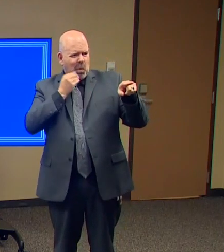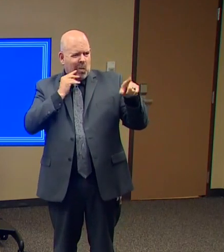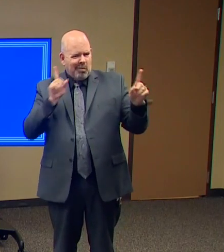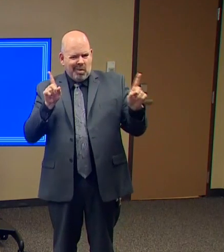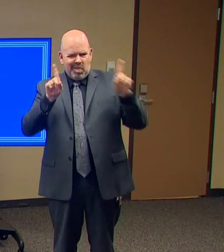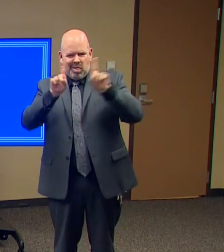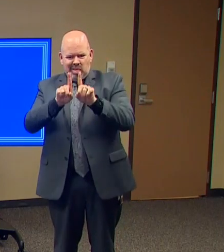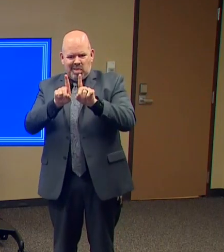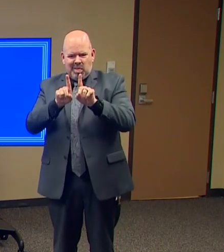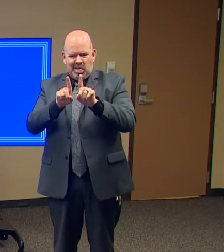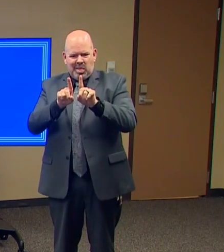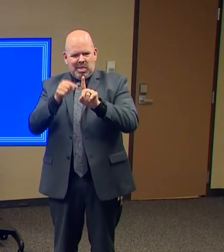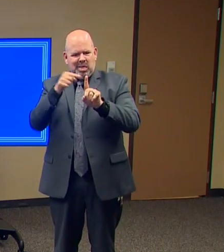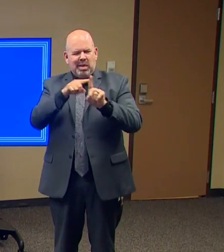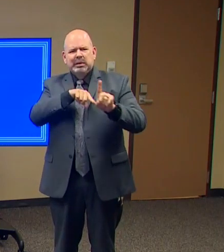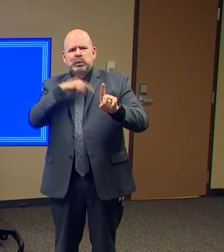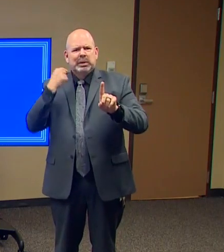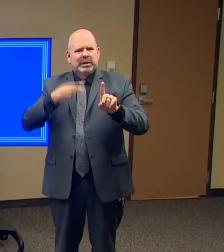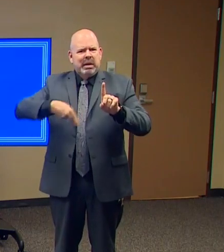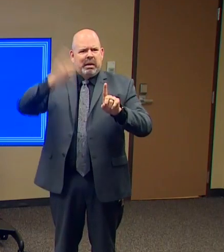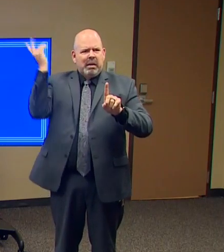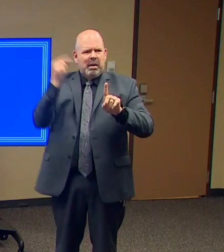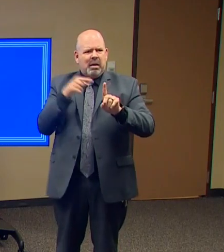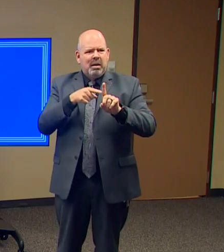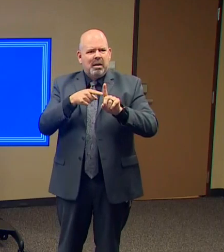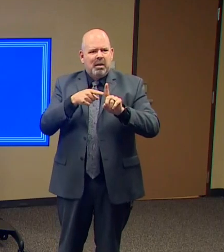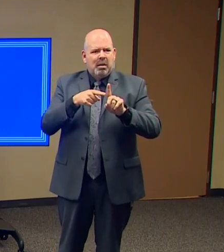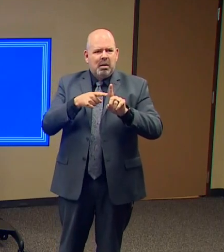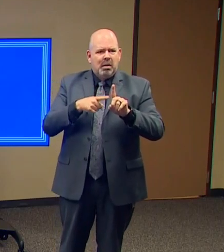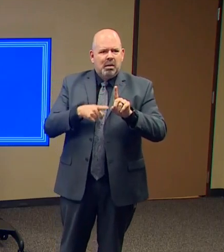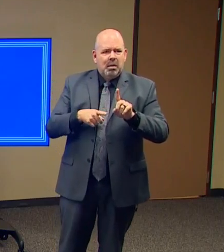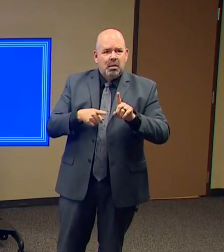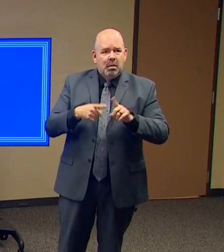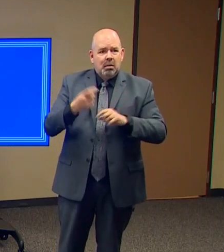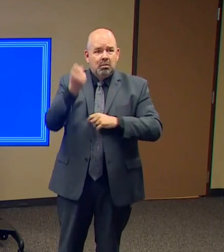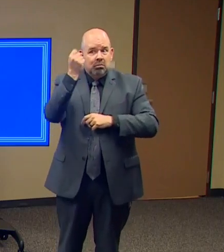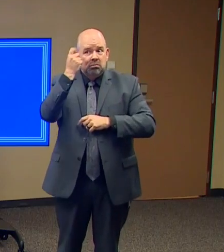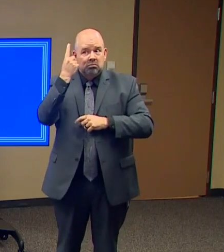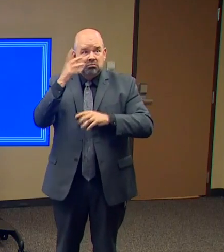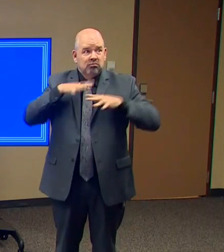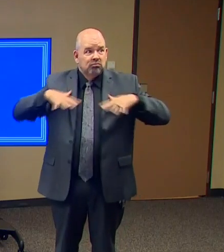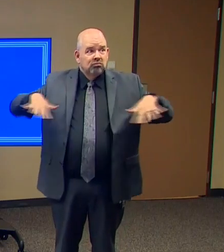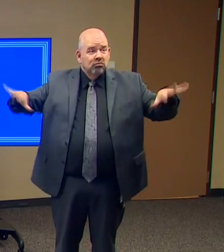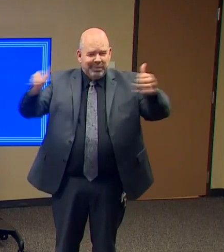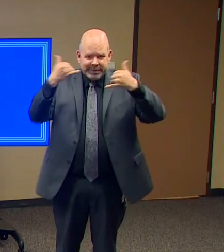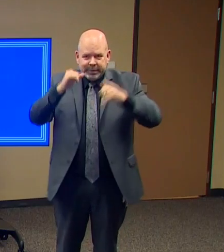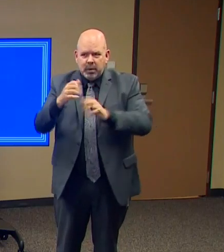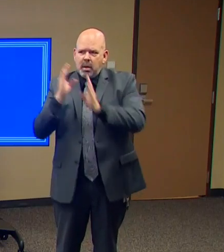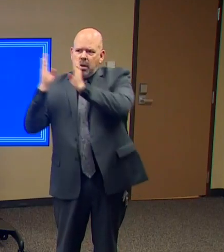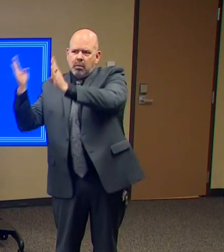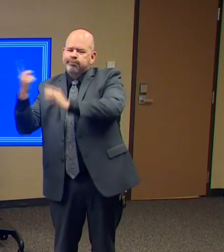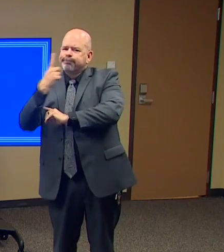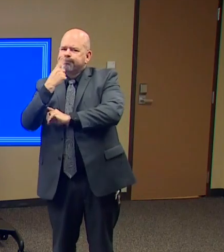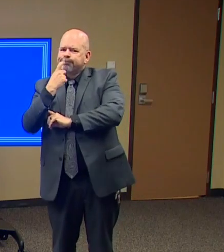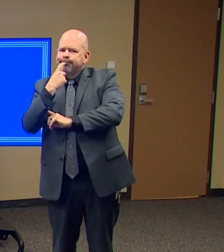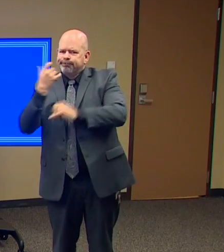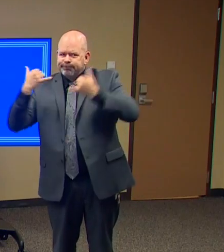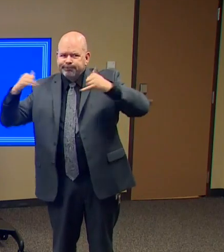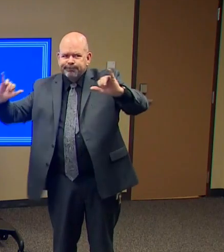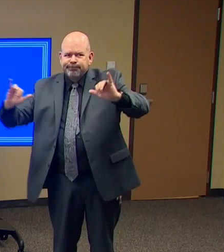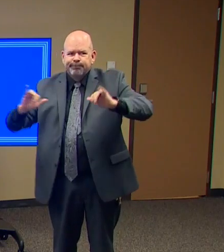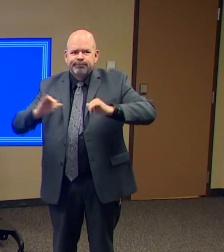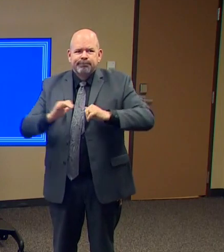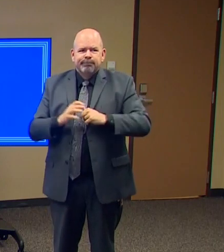we're currently at red for the color-coded chart for the Public Health Committee, made up of public health experts, infectious